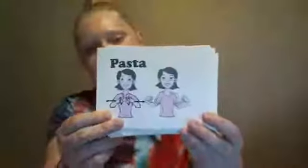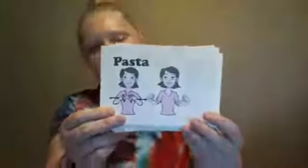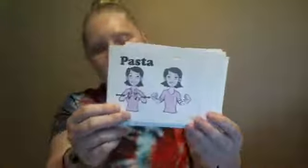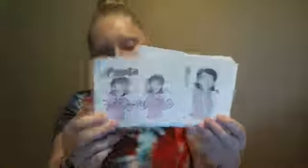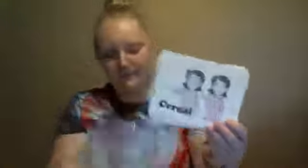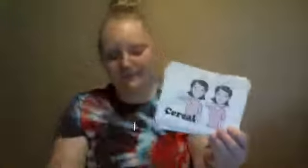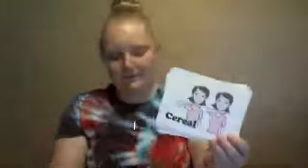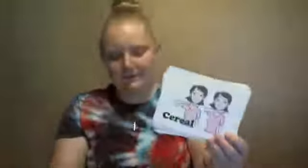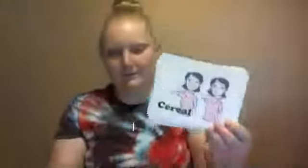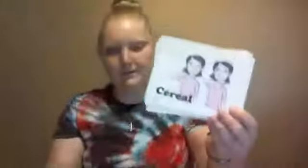Pasta.